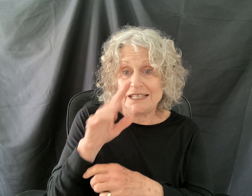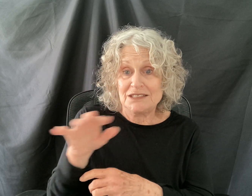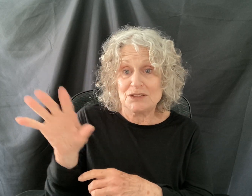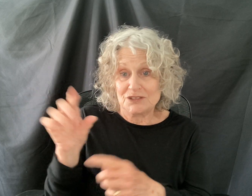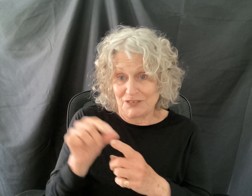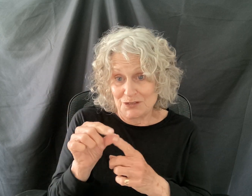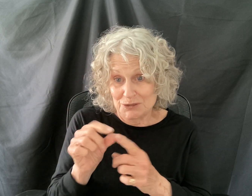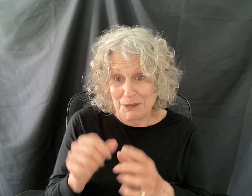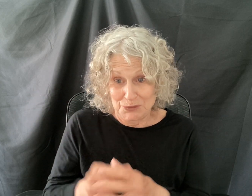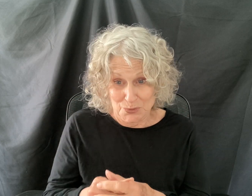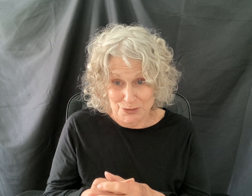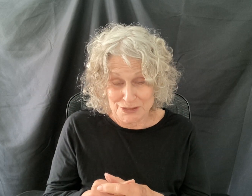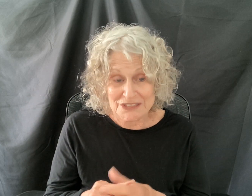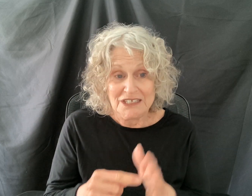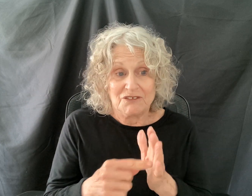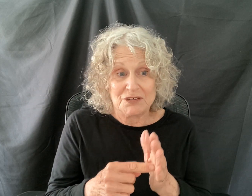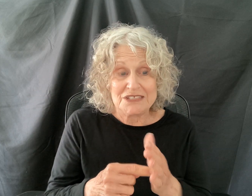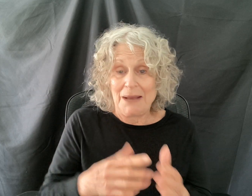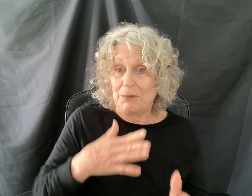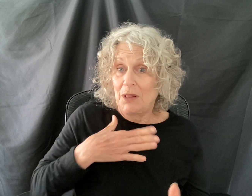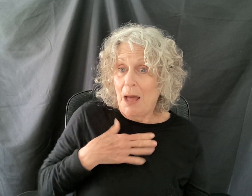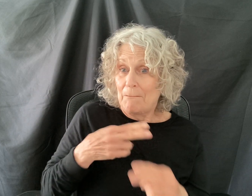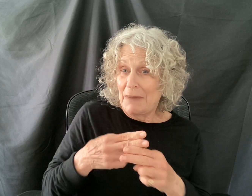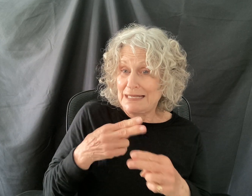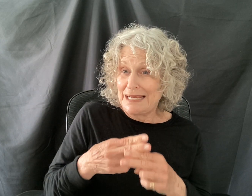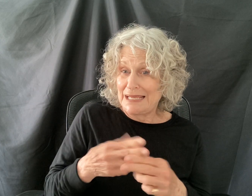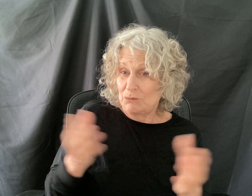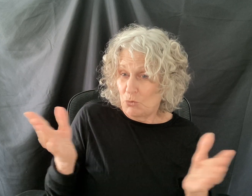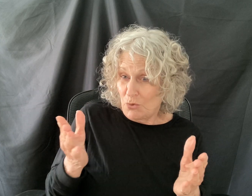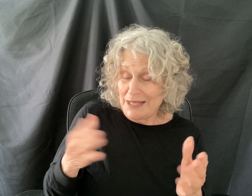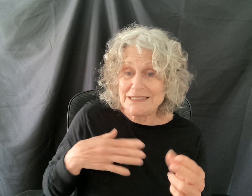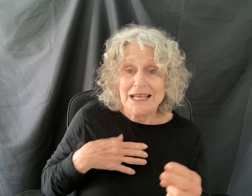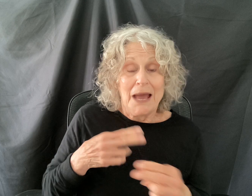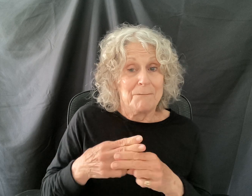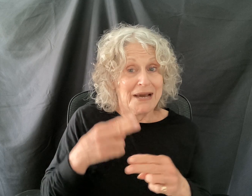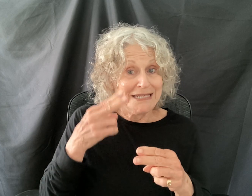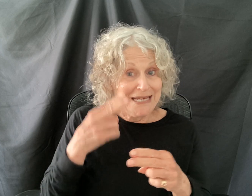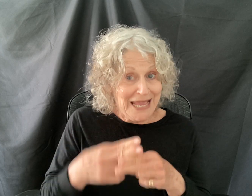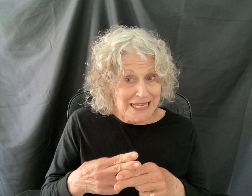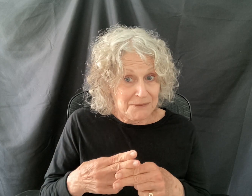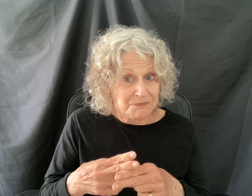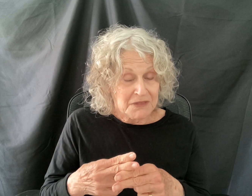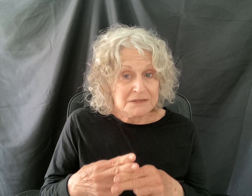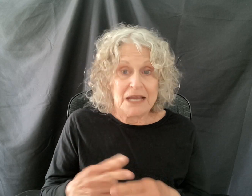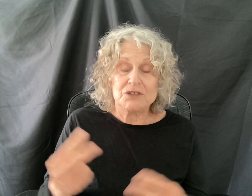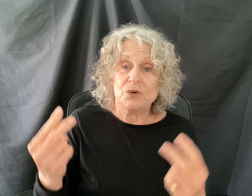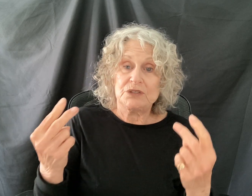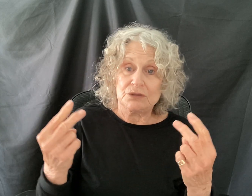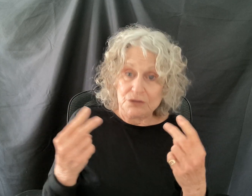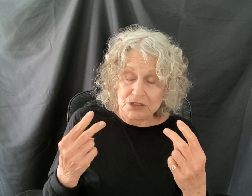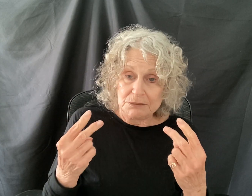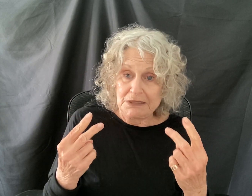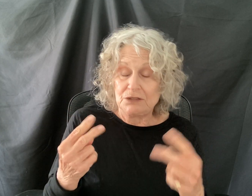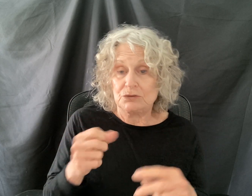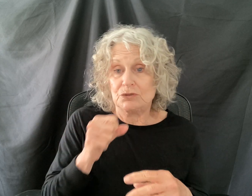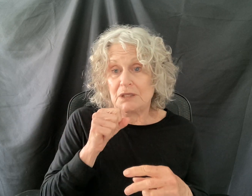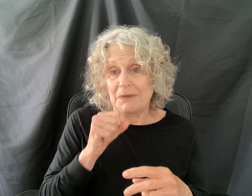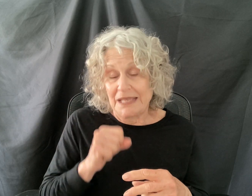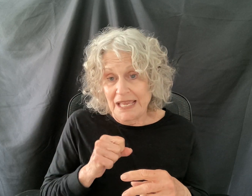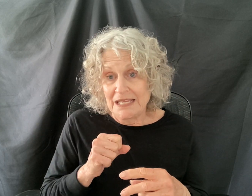those fingerspelled words. For example, my name. What? My name. Now you're going to look at me, you'll look at my age,